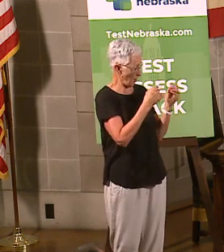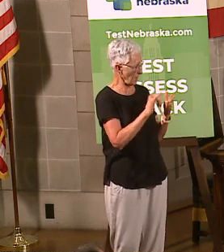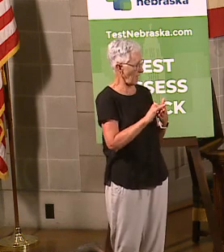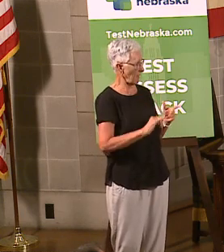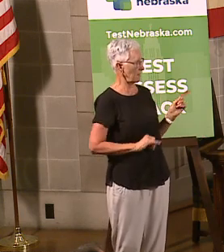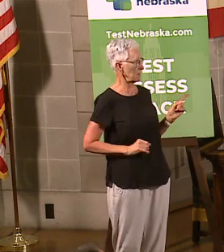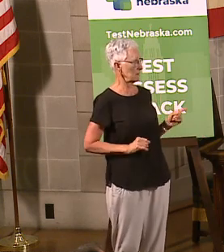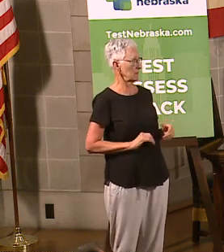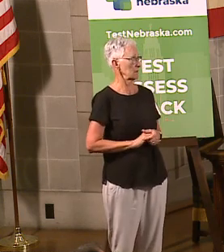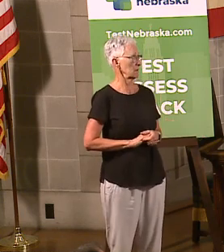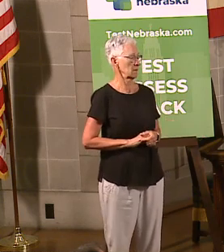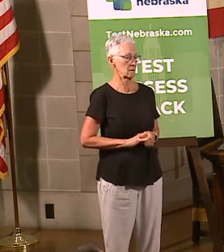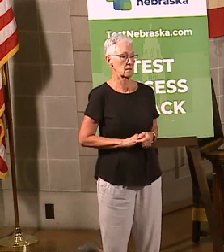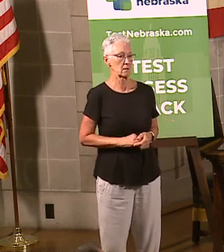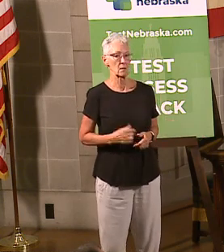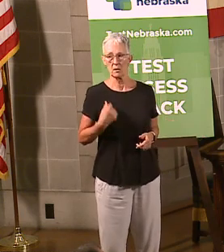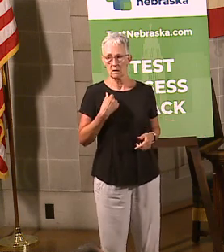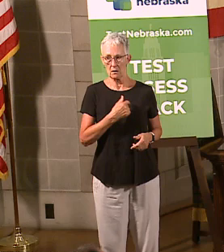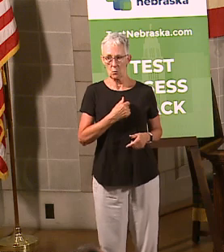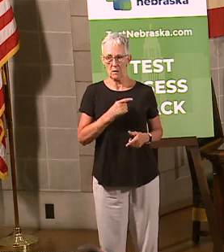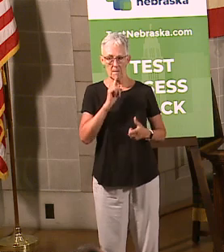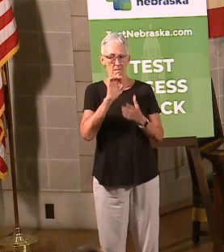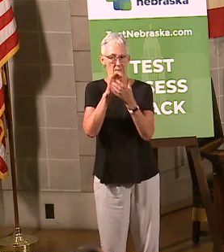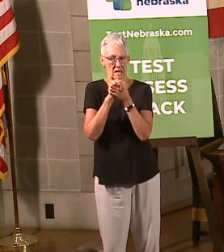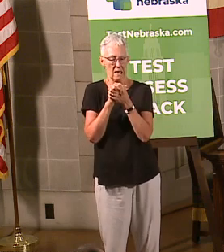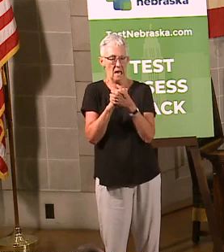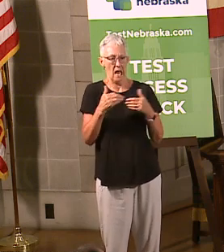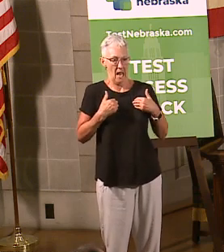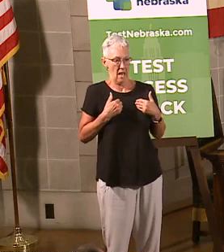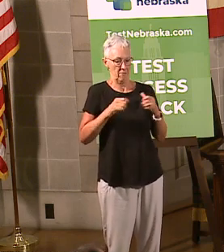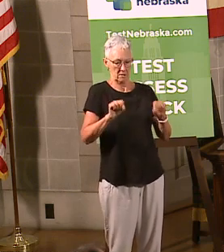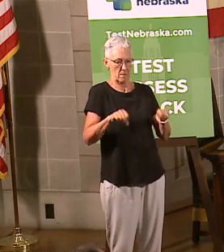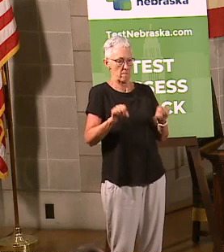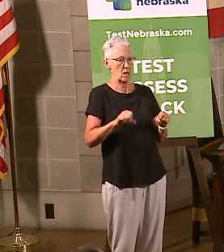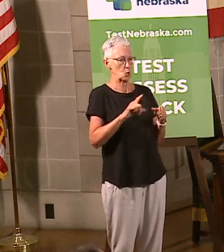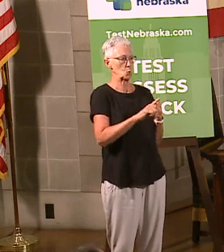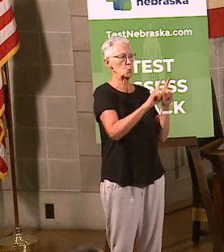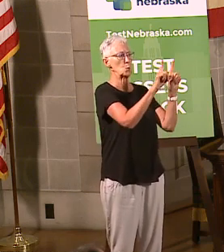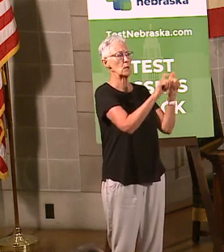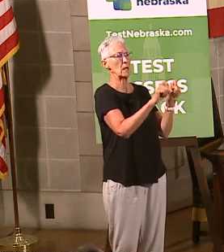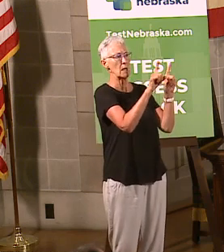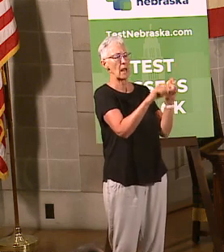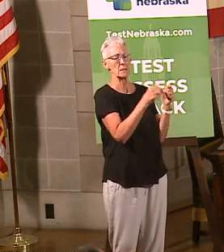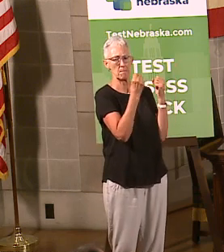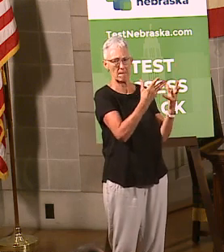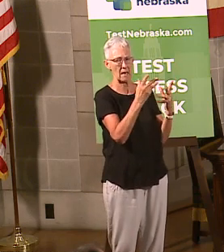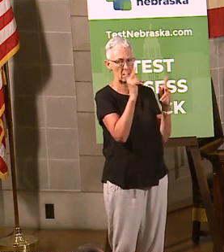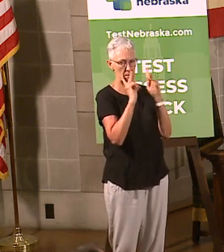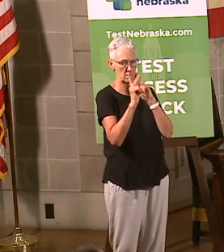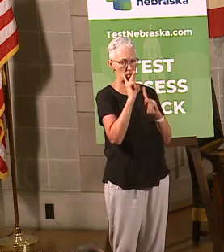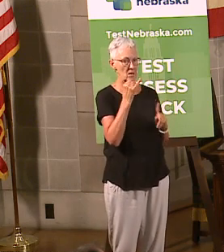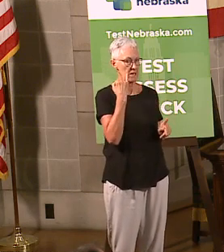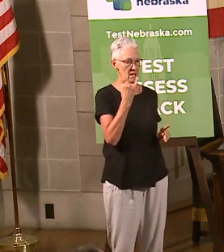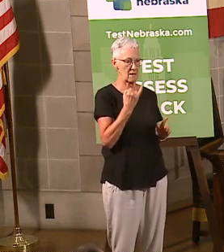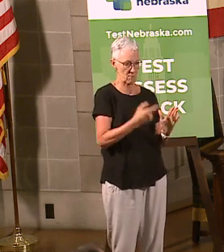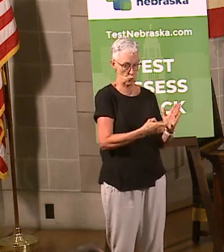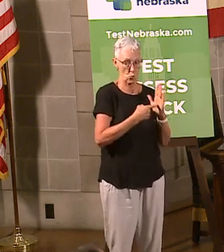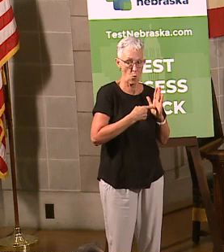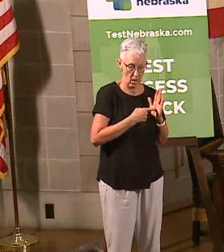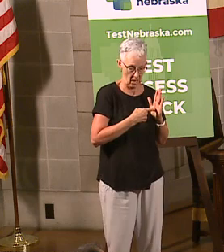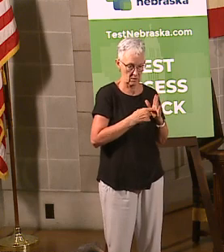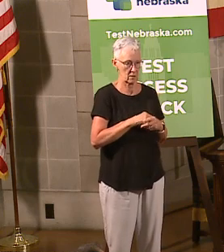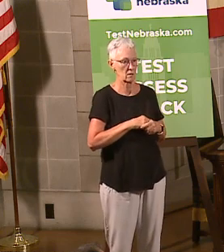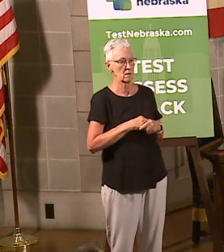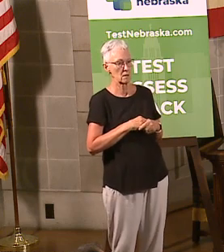we've got the testing capacity to be able to test folks. And again, the whole way this generally works in epidemiology is